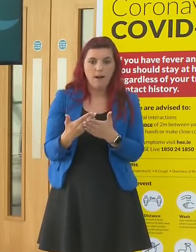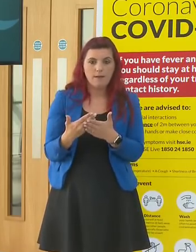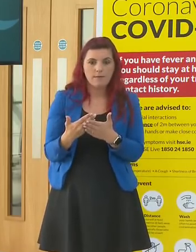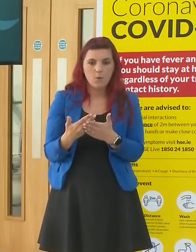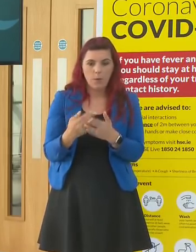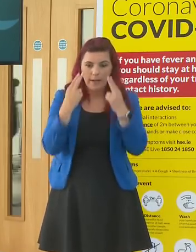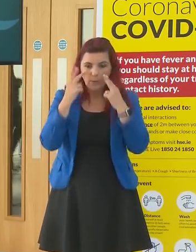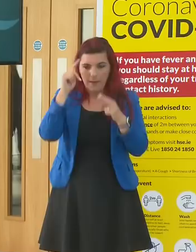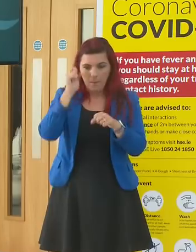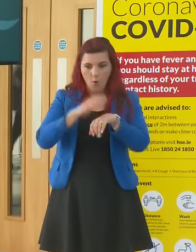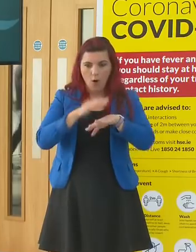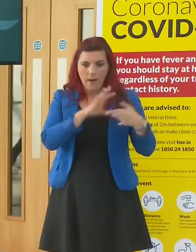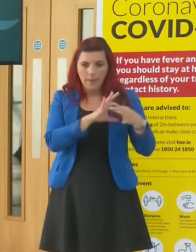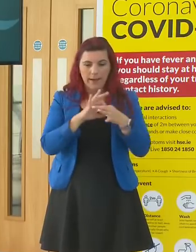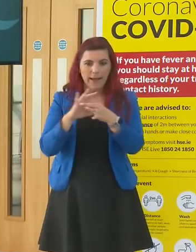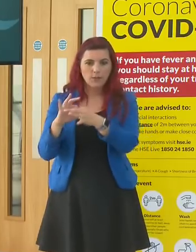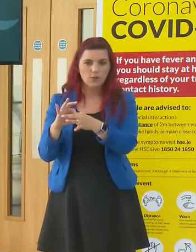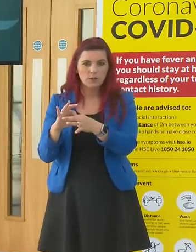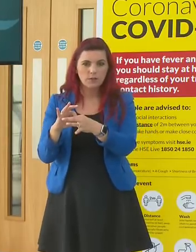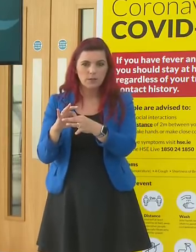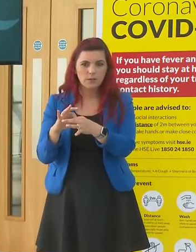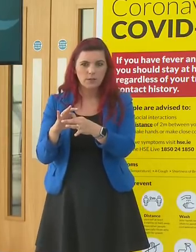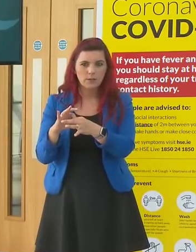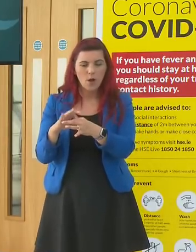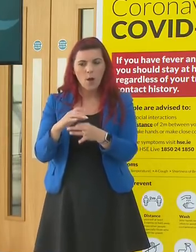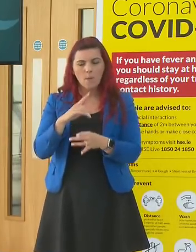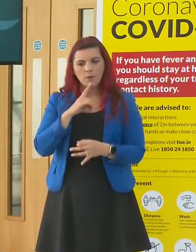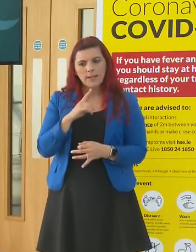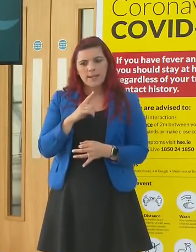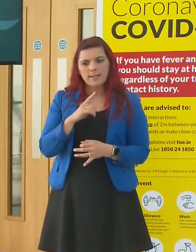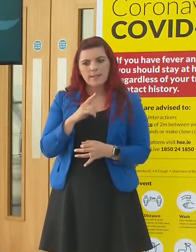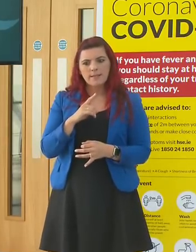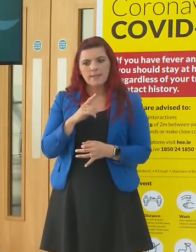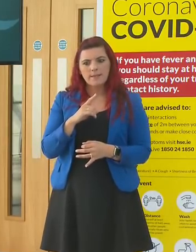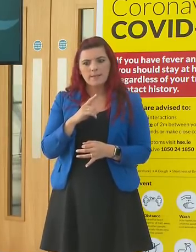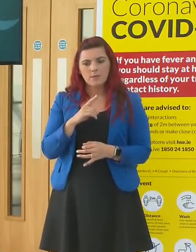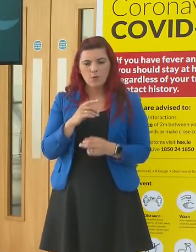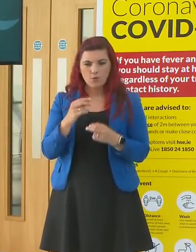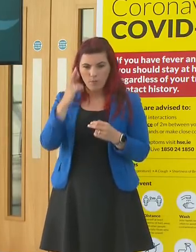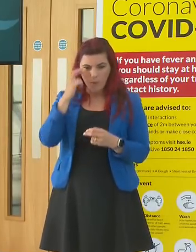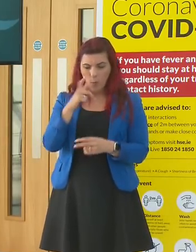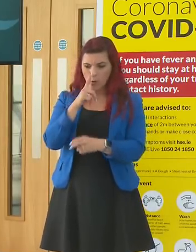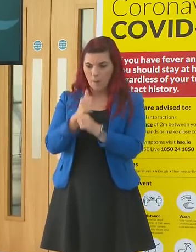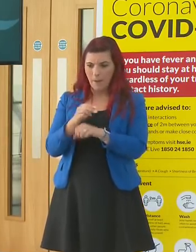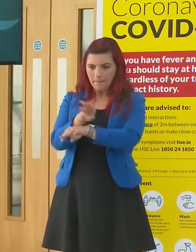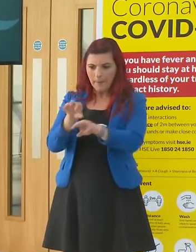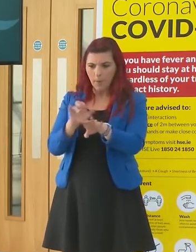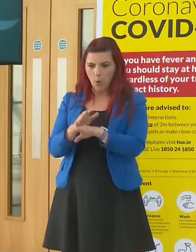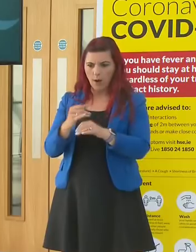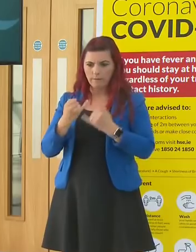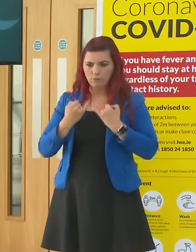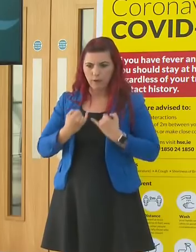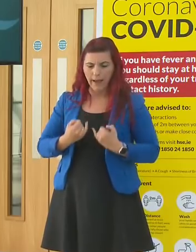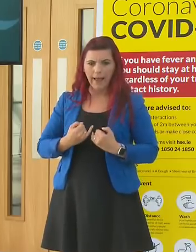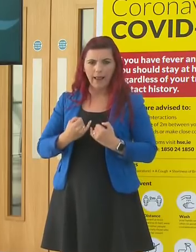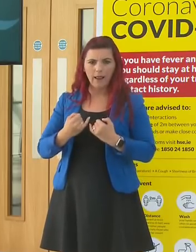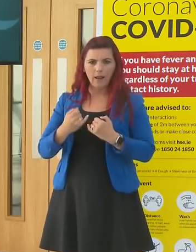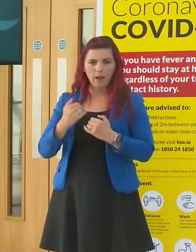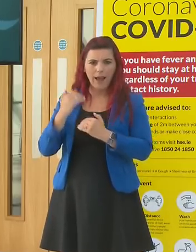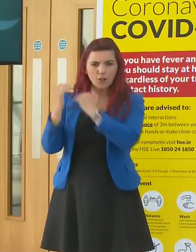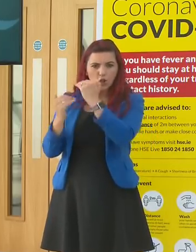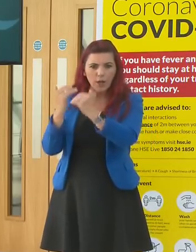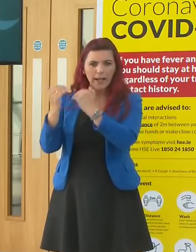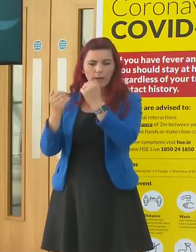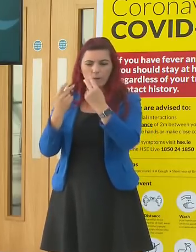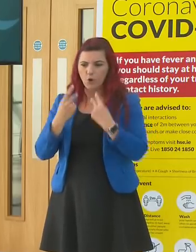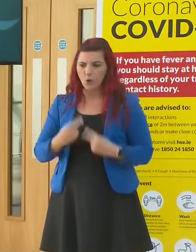And just to say, the residents of these locations are generally frail, obviously elderly, and indeed vulnerable. And I will continuously